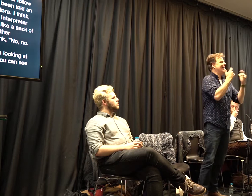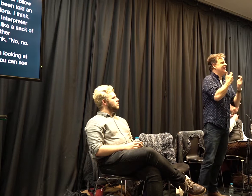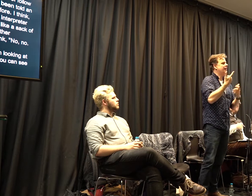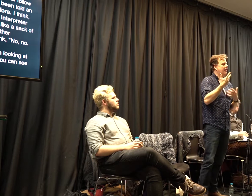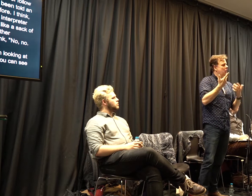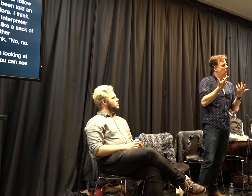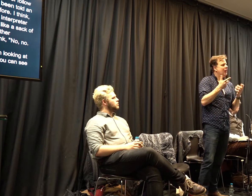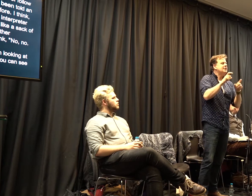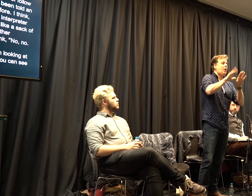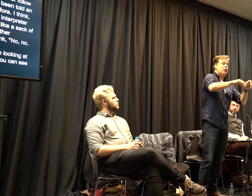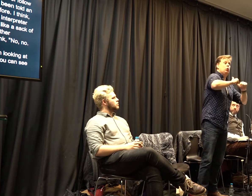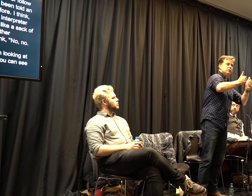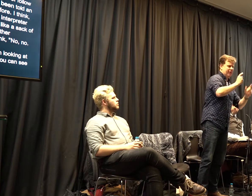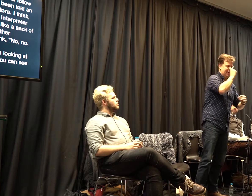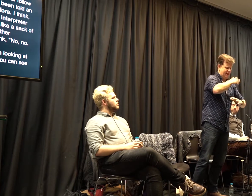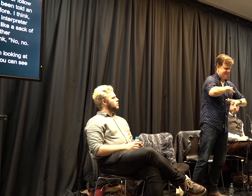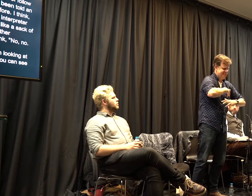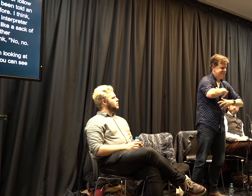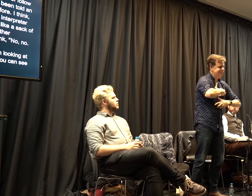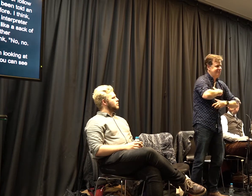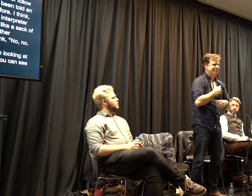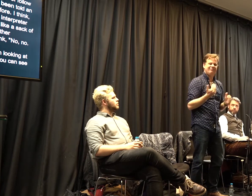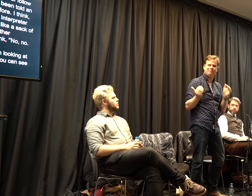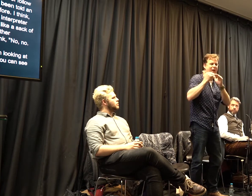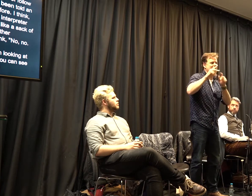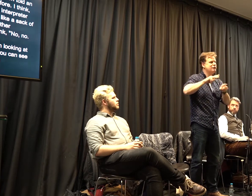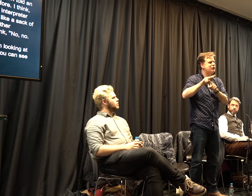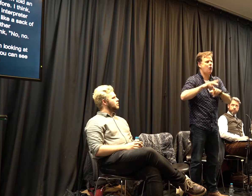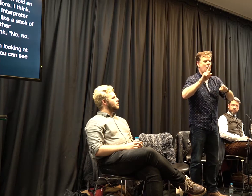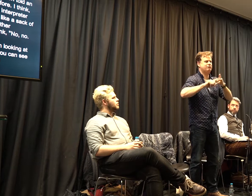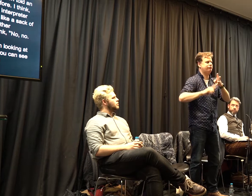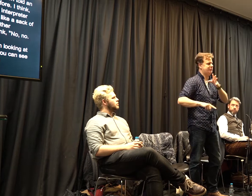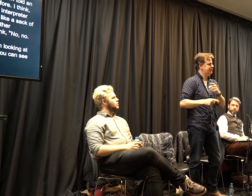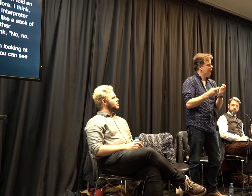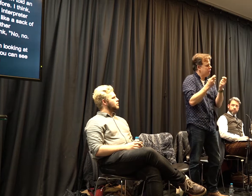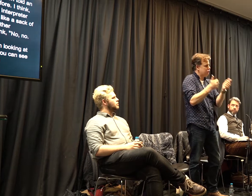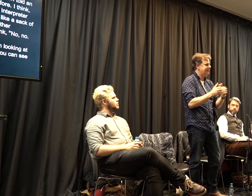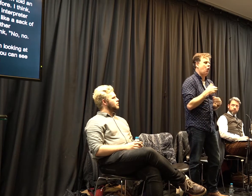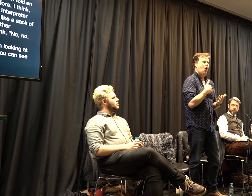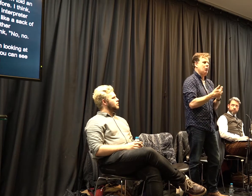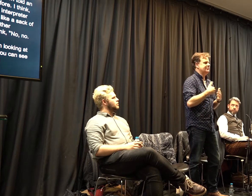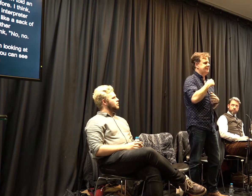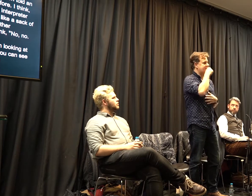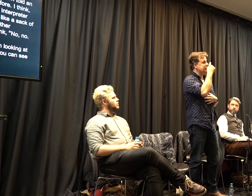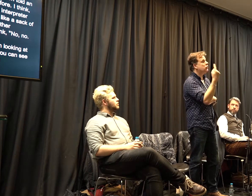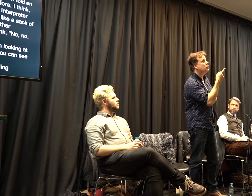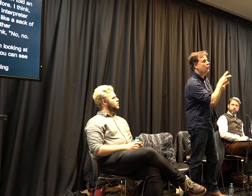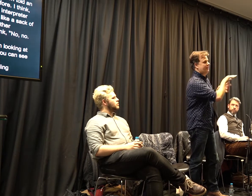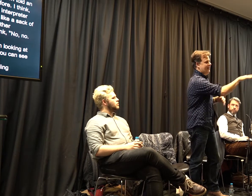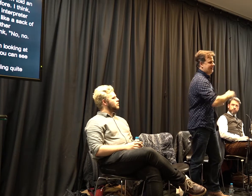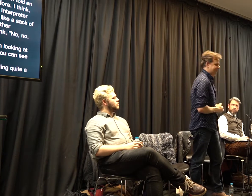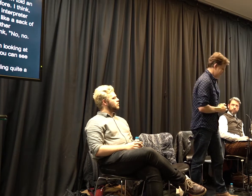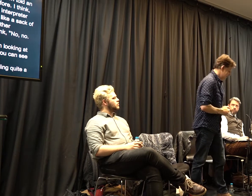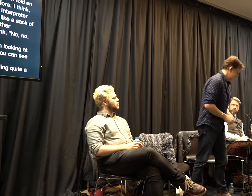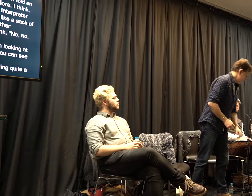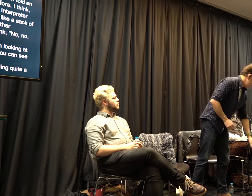quite a comedic performance, where the interpreter has provided quite a monotonous interpretation. It's very